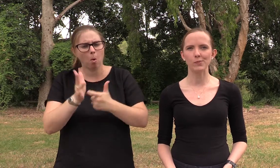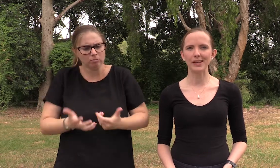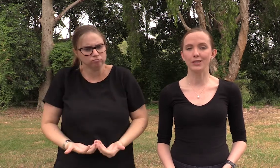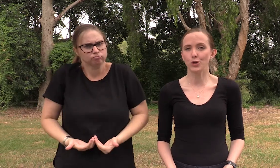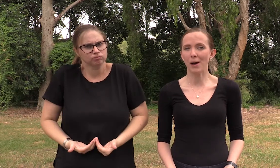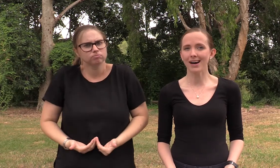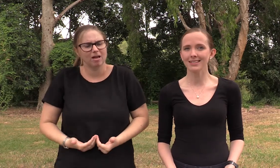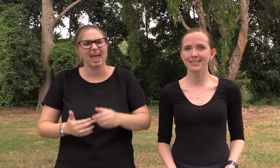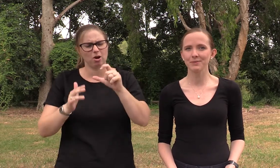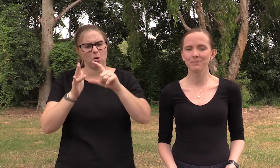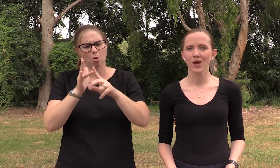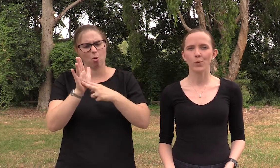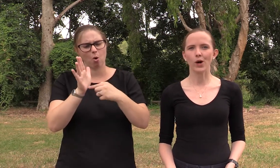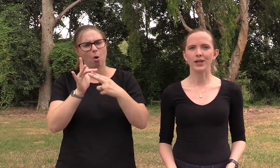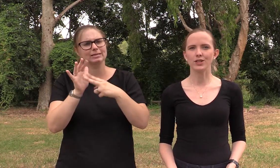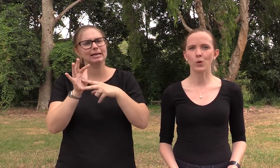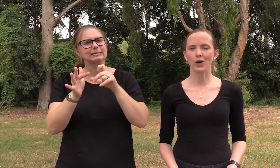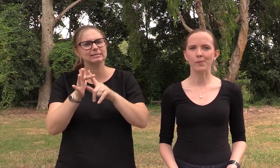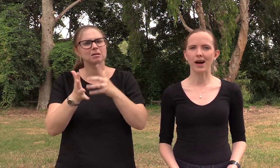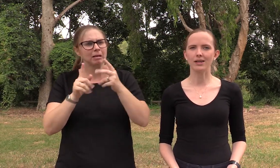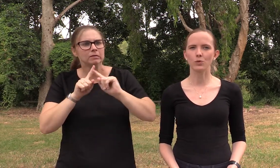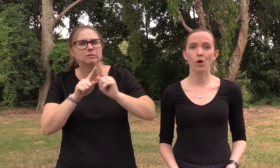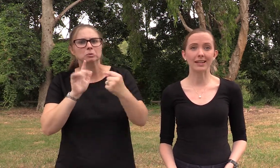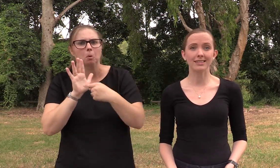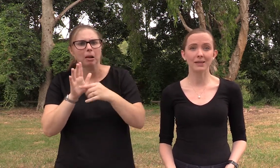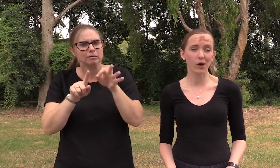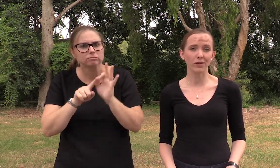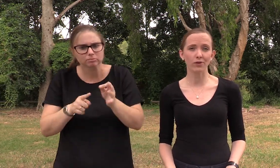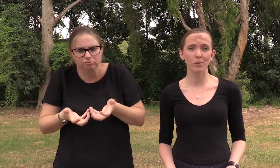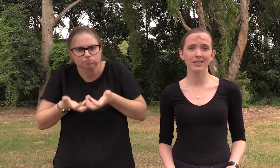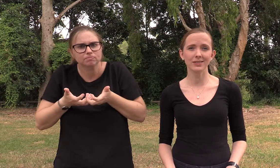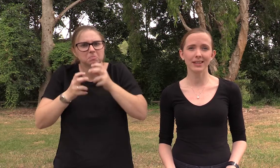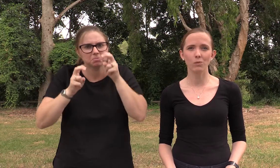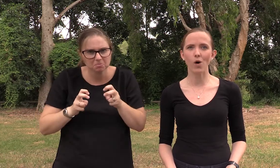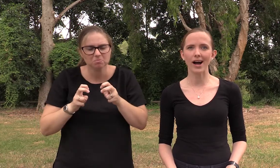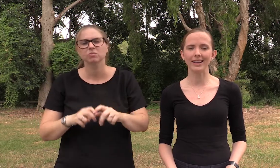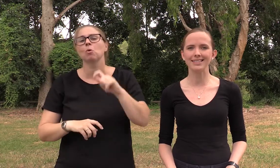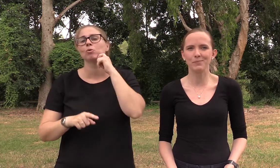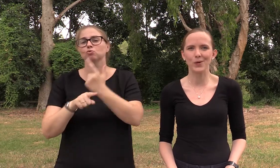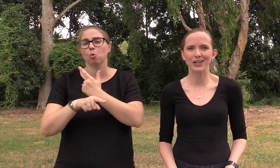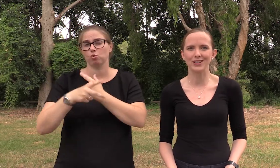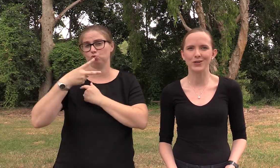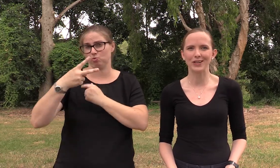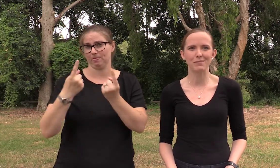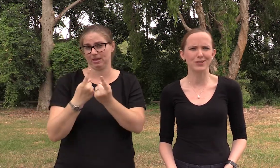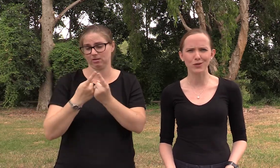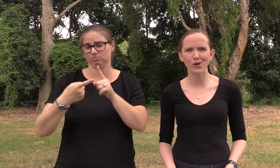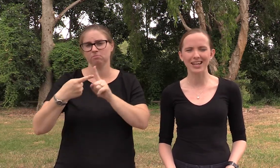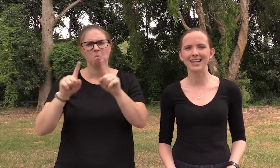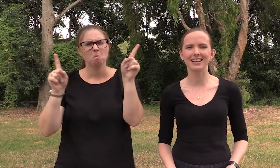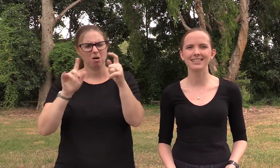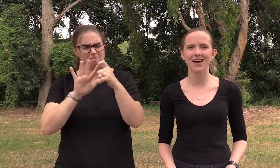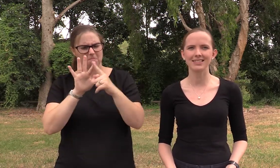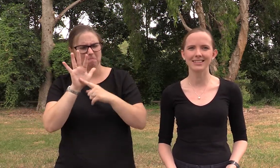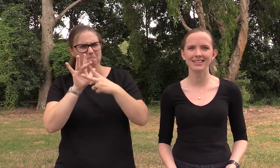is going to be in two parts. We're going to talk about what is the pelvic floor muscle and why it's important to keep it strong